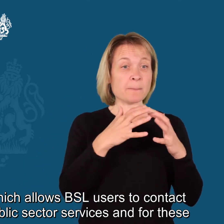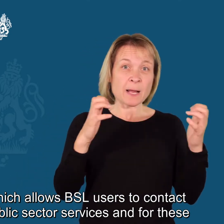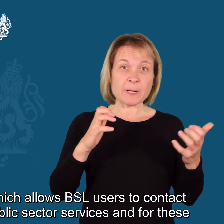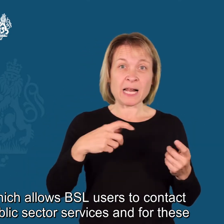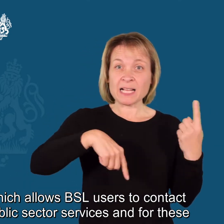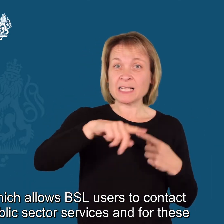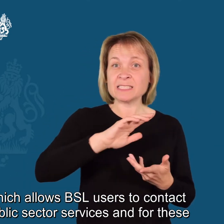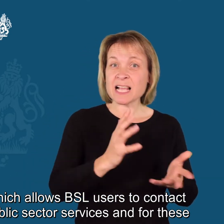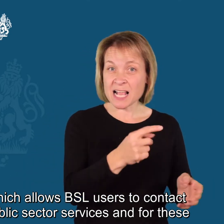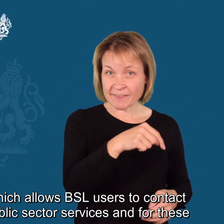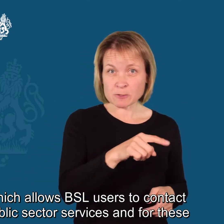to contact them.